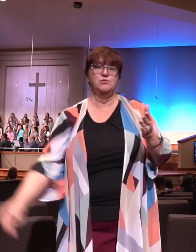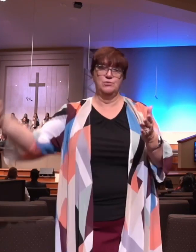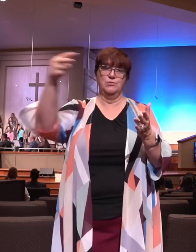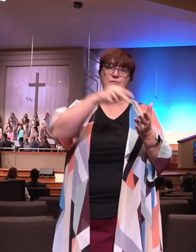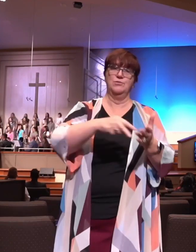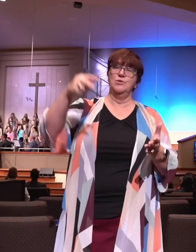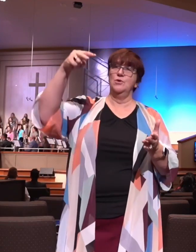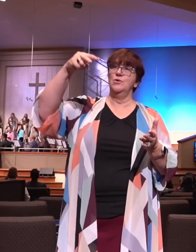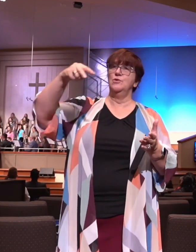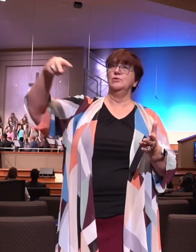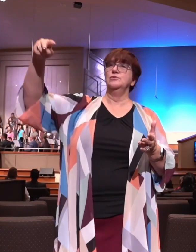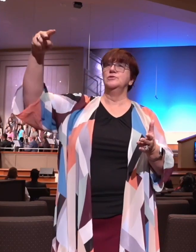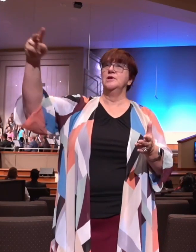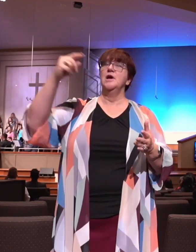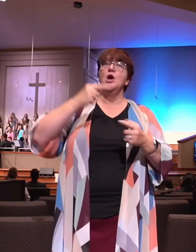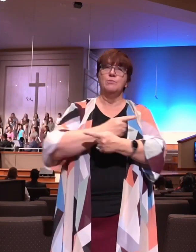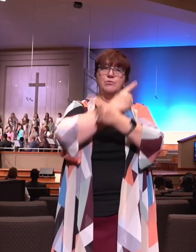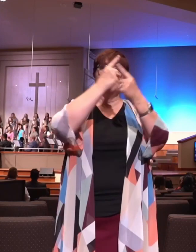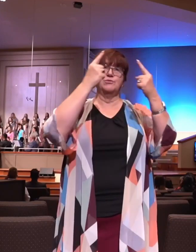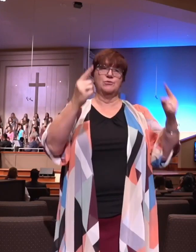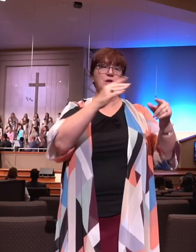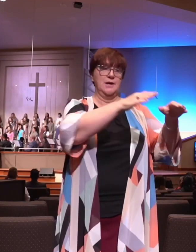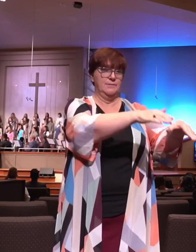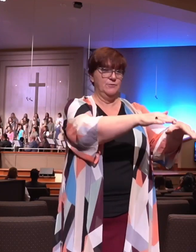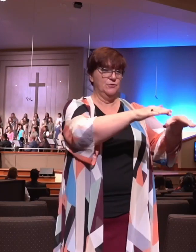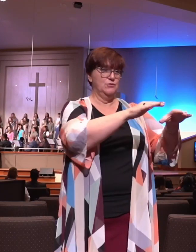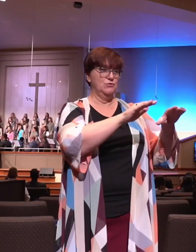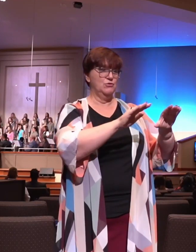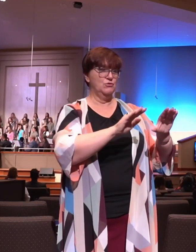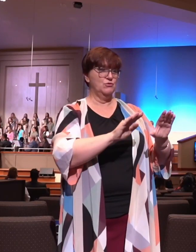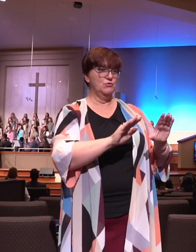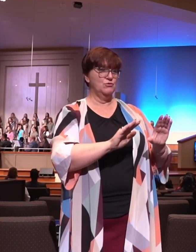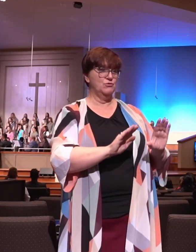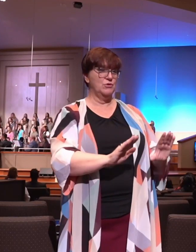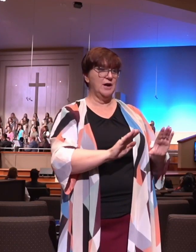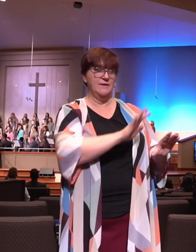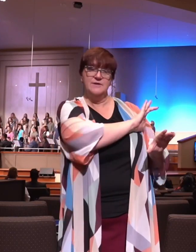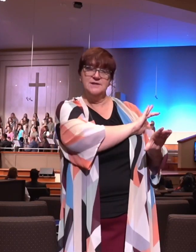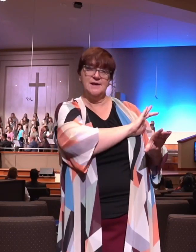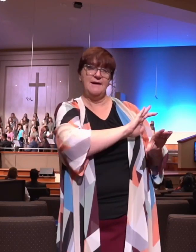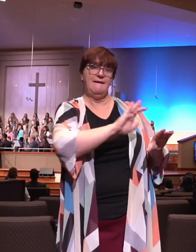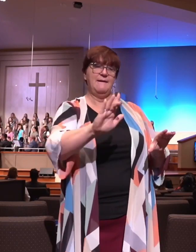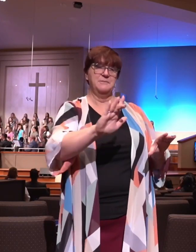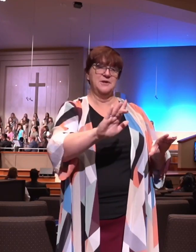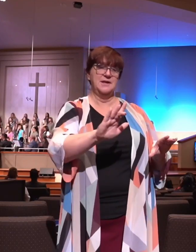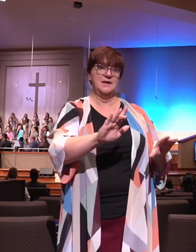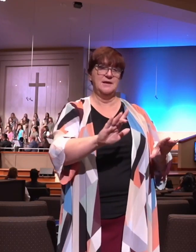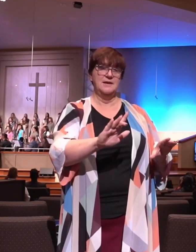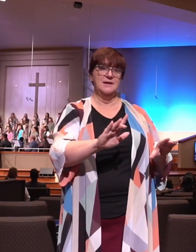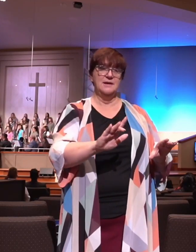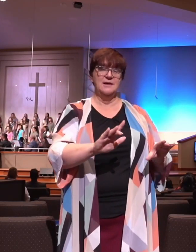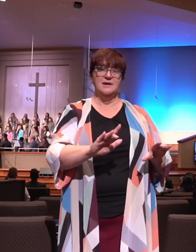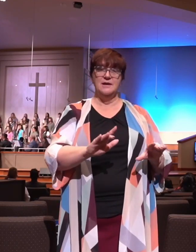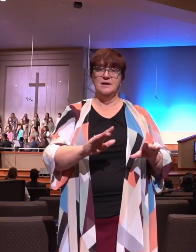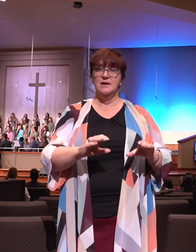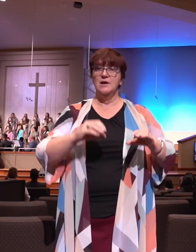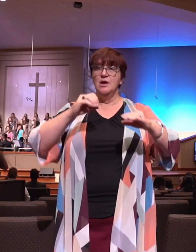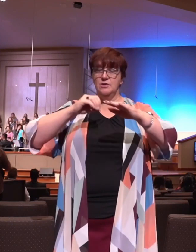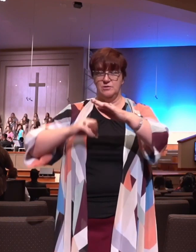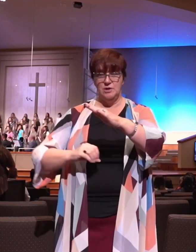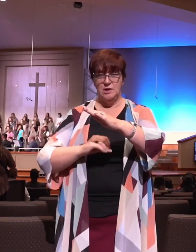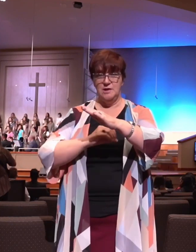the grave. Has no claim on me Then came the